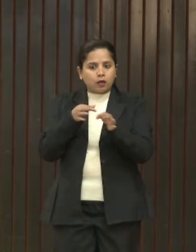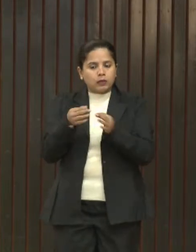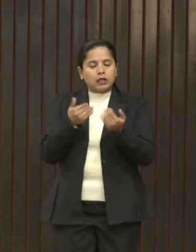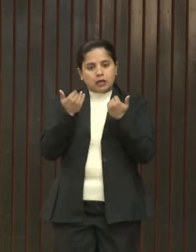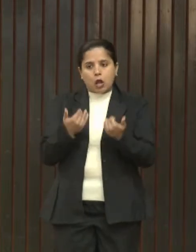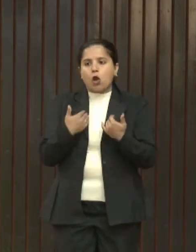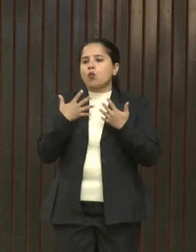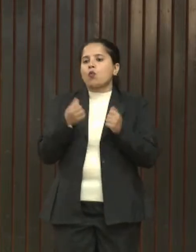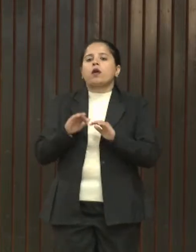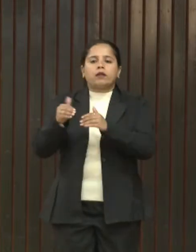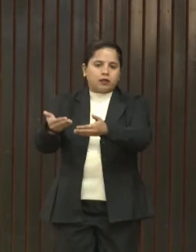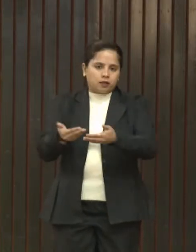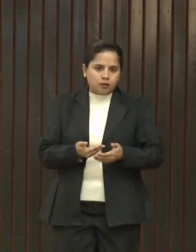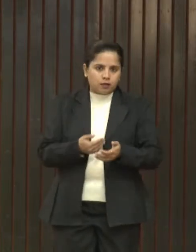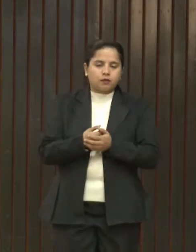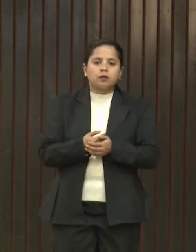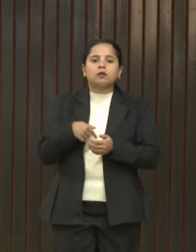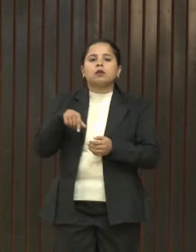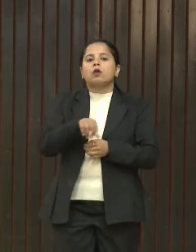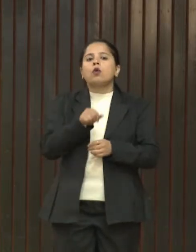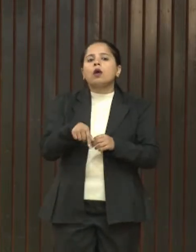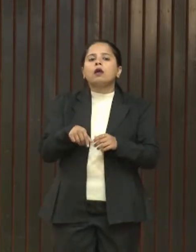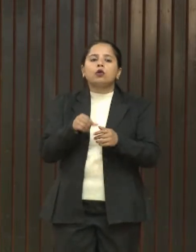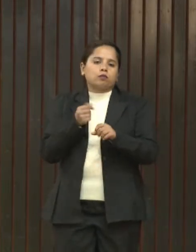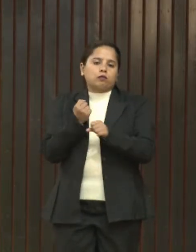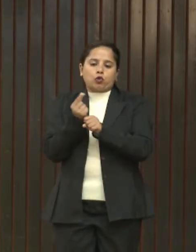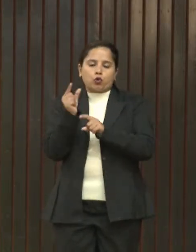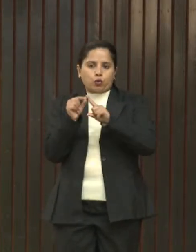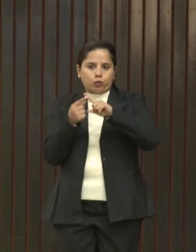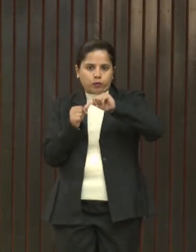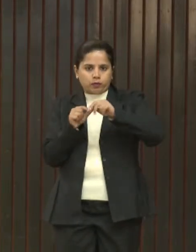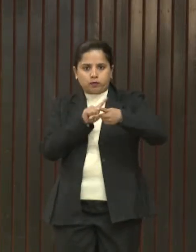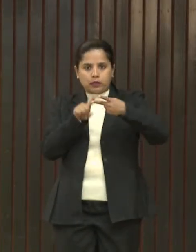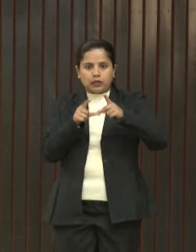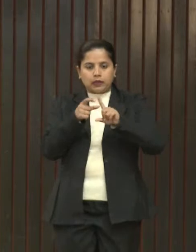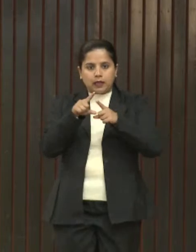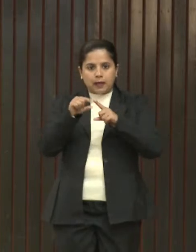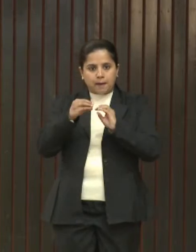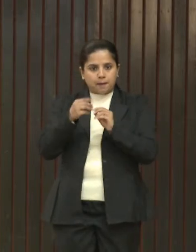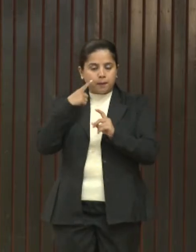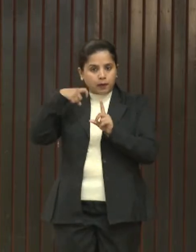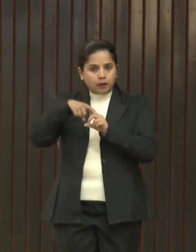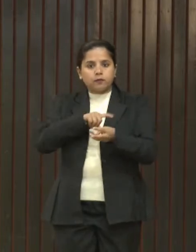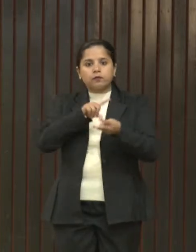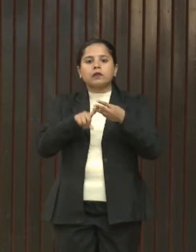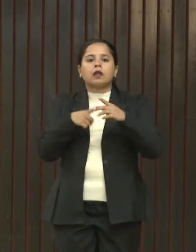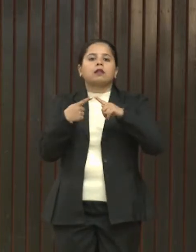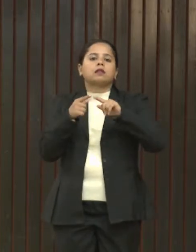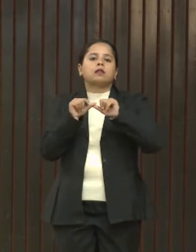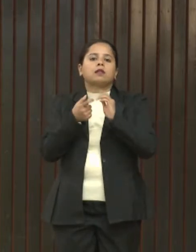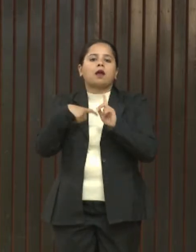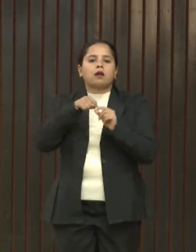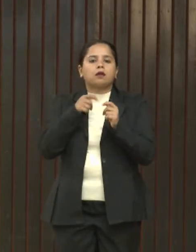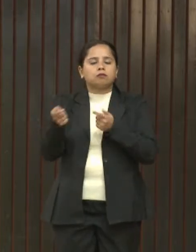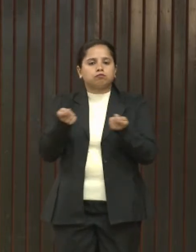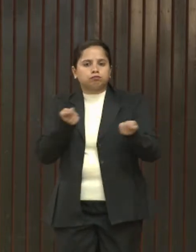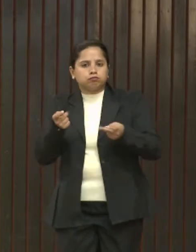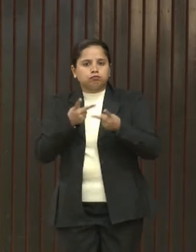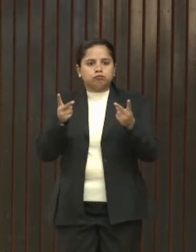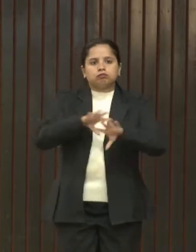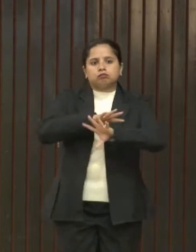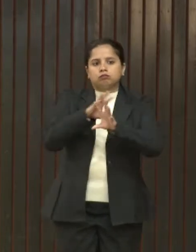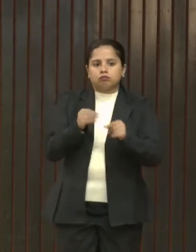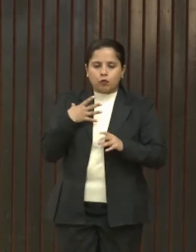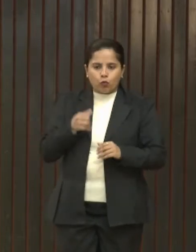to invite Orgho Sengupta, Dr. Bibek Debroy, and my colleague Tarika, who helped with the coordination of this